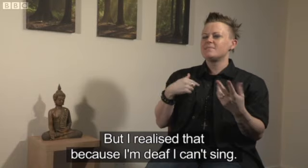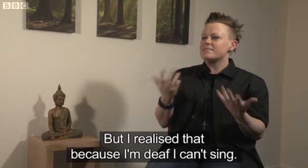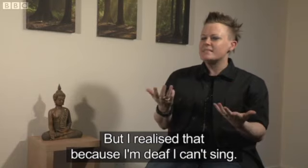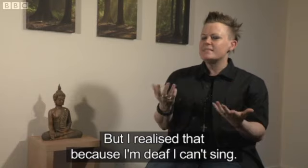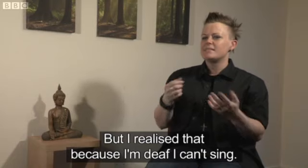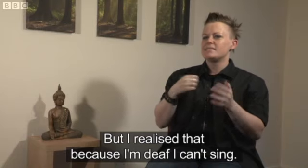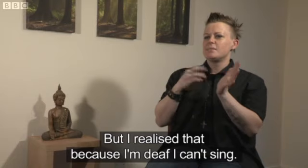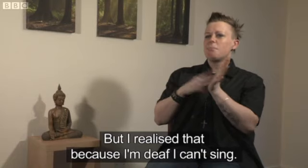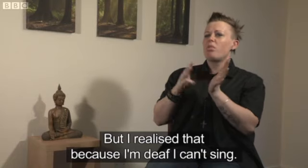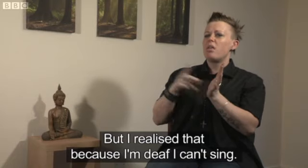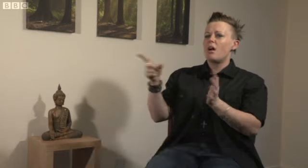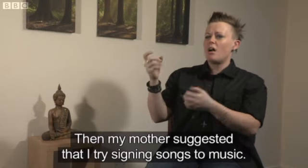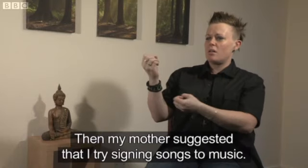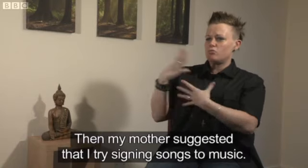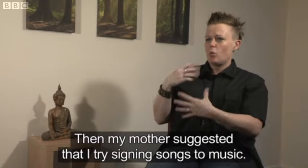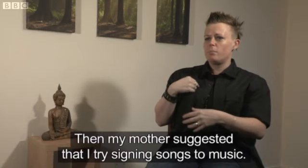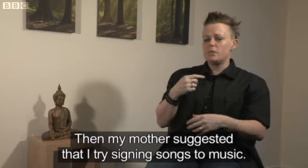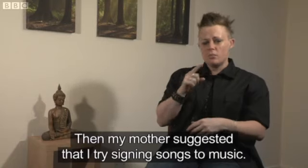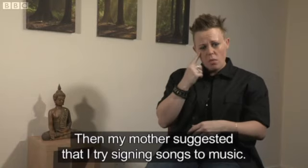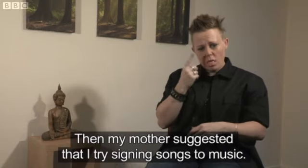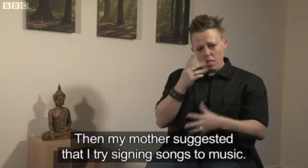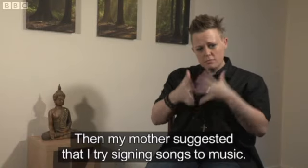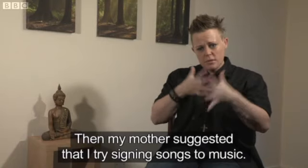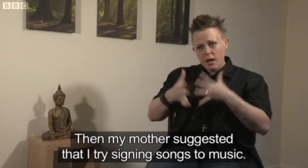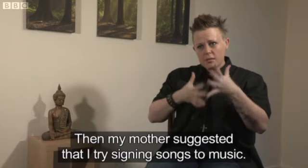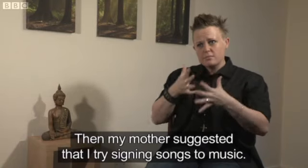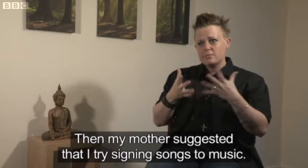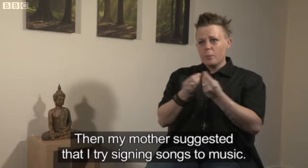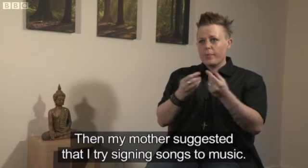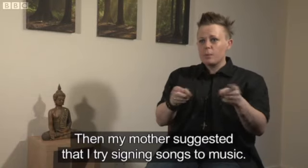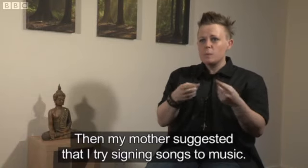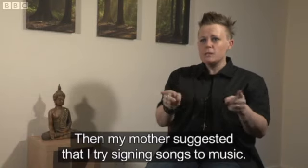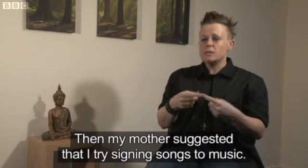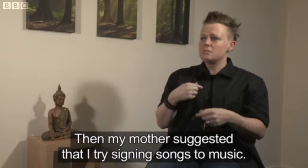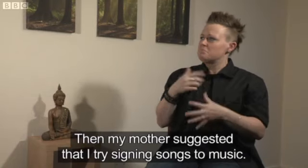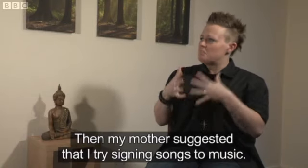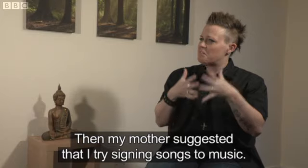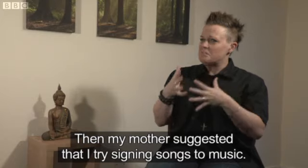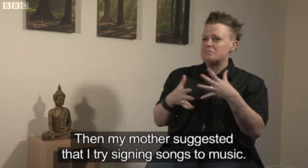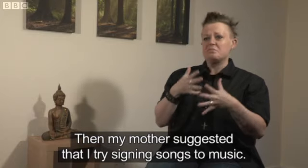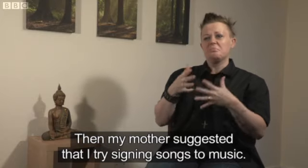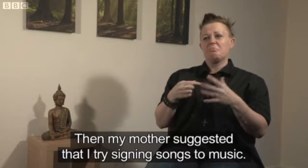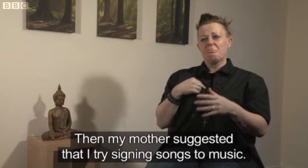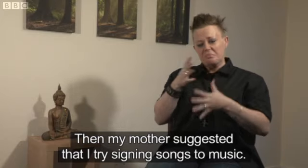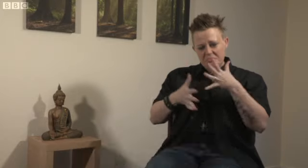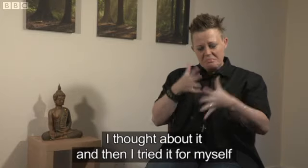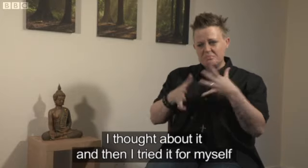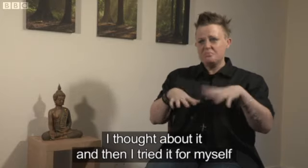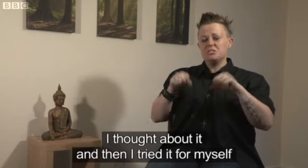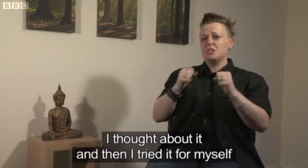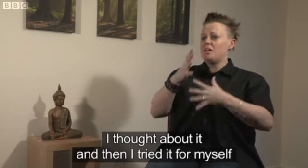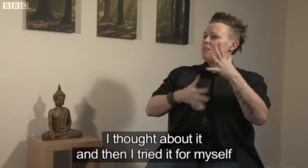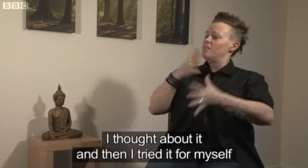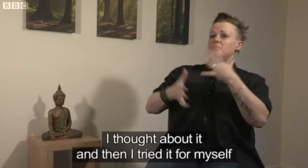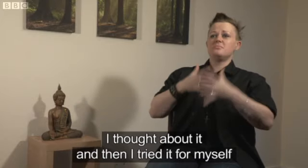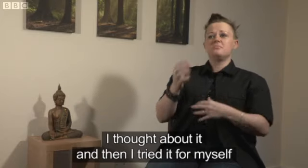sing. Then my mother suggested that I try signing songs to music. I thought about it and then I tried it for